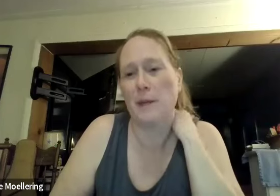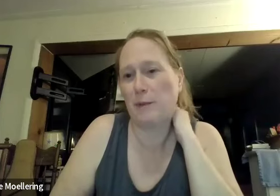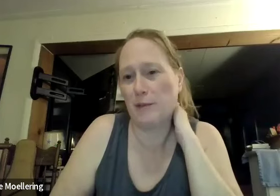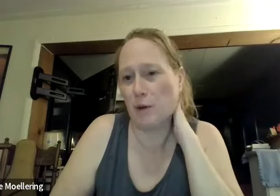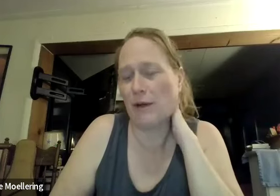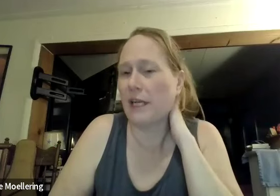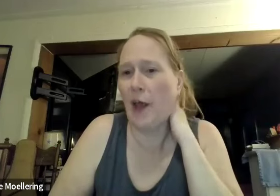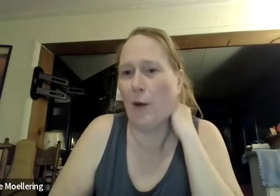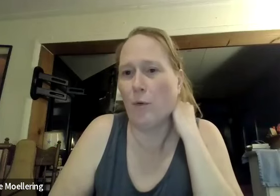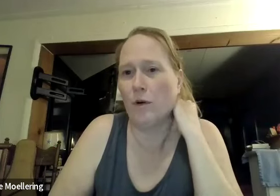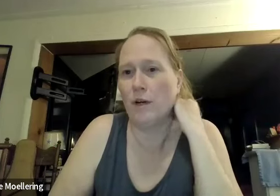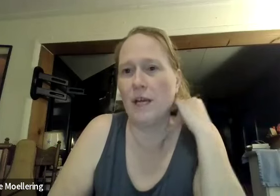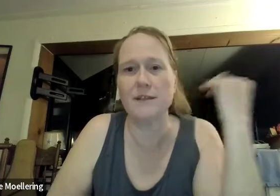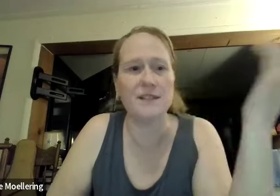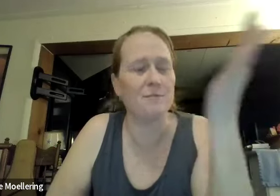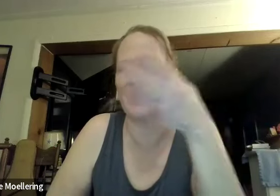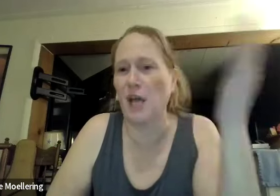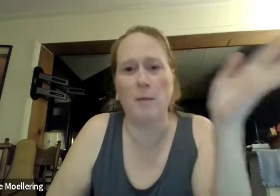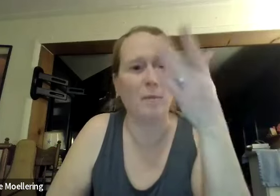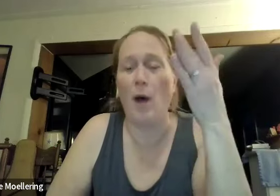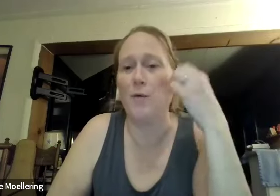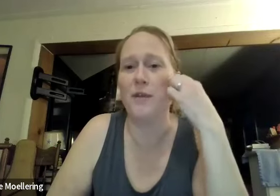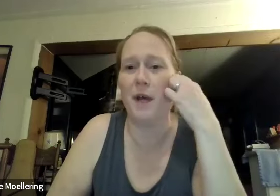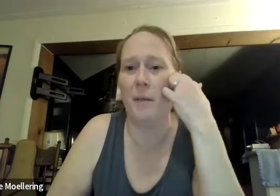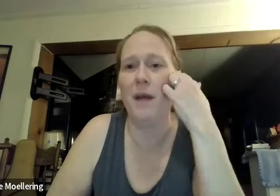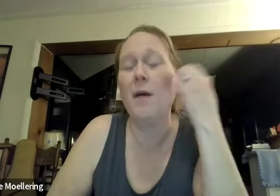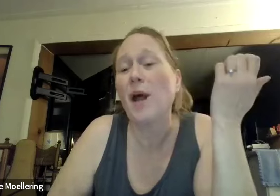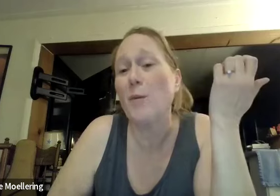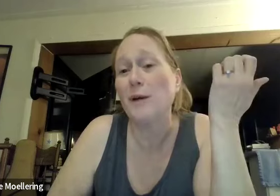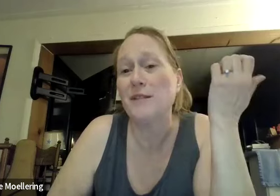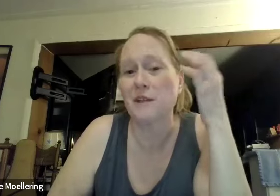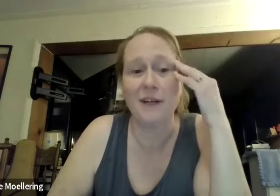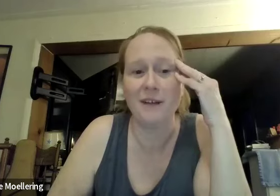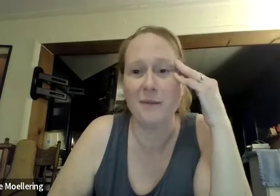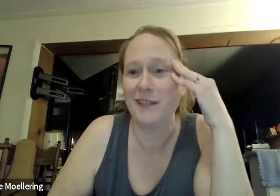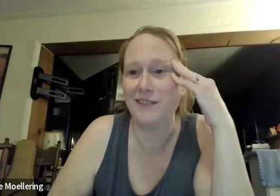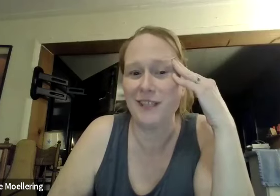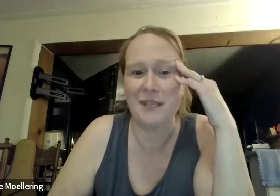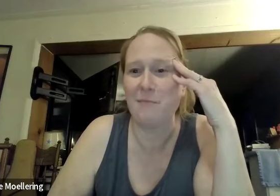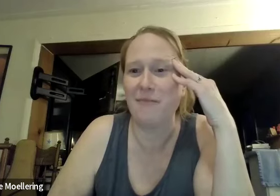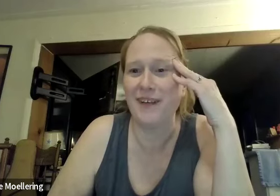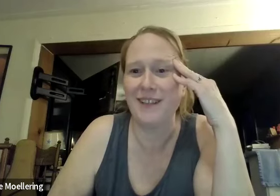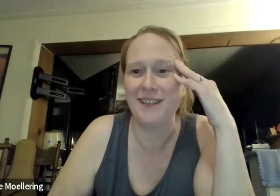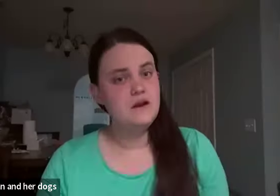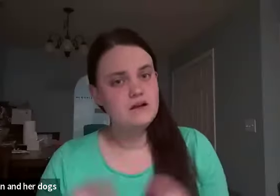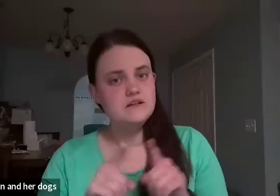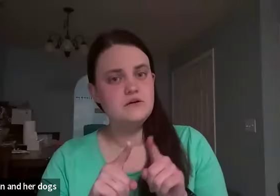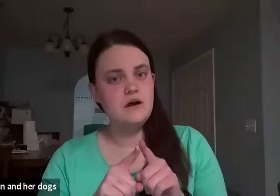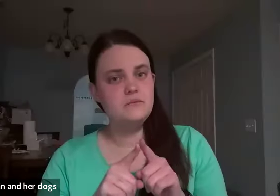people do already know some or both. But I hope y'all will stick around. I'm glad you said something. Well, and also,